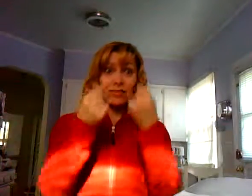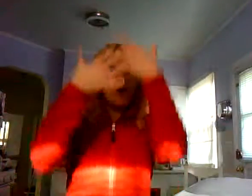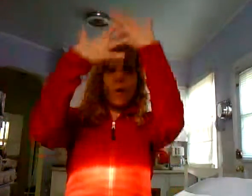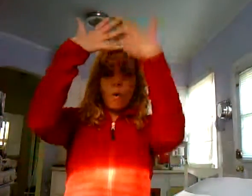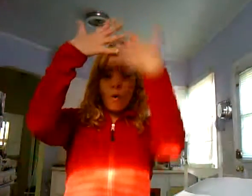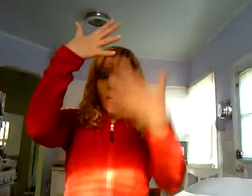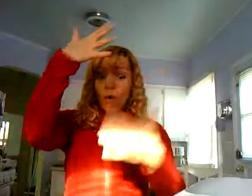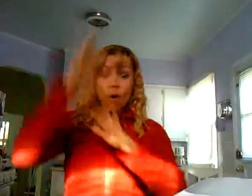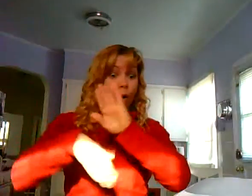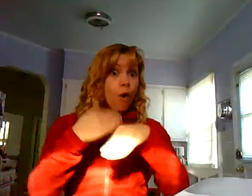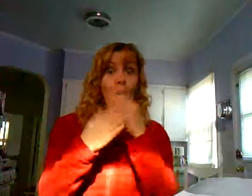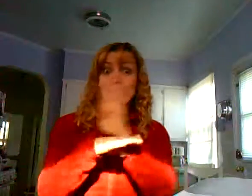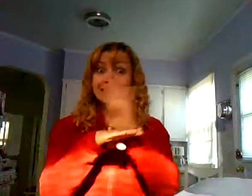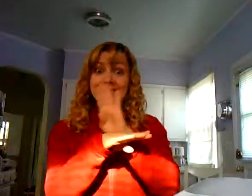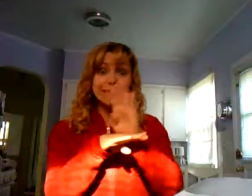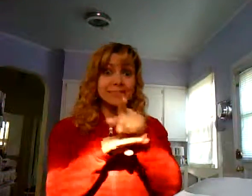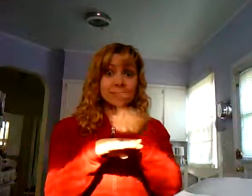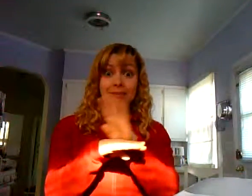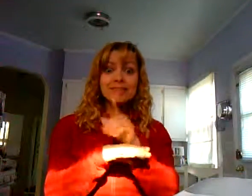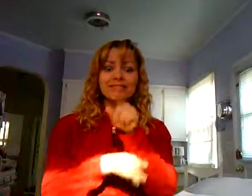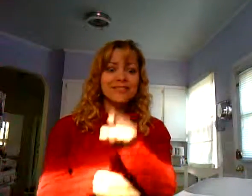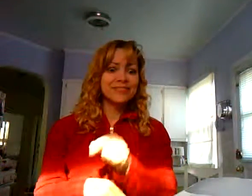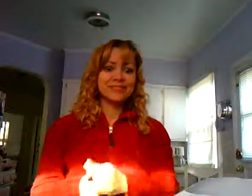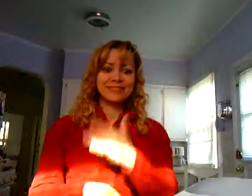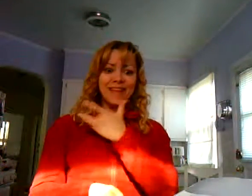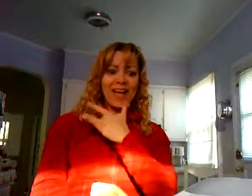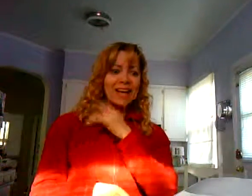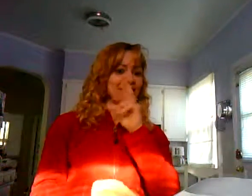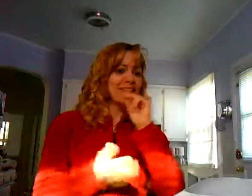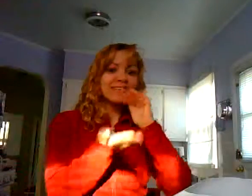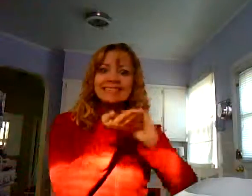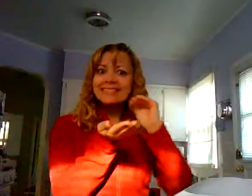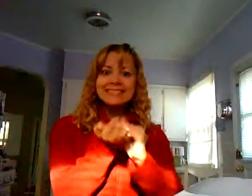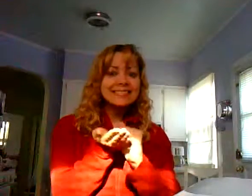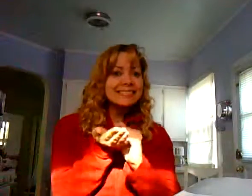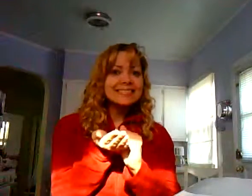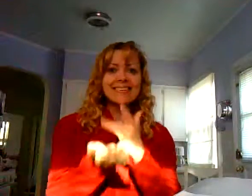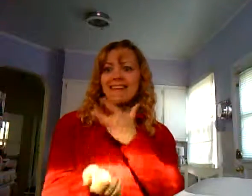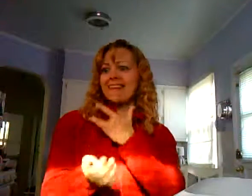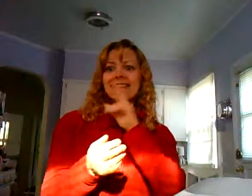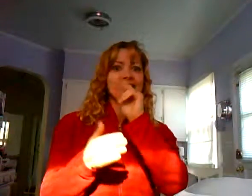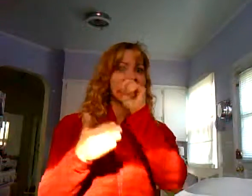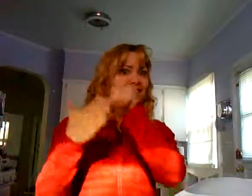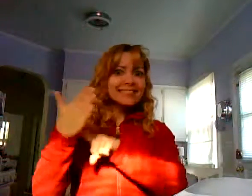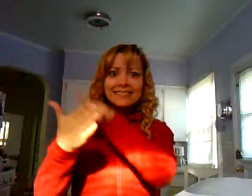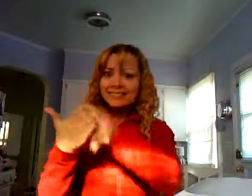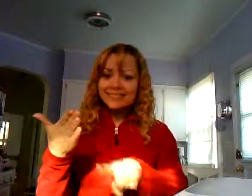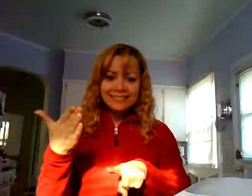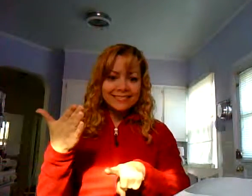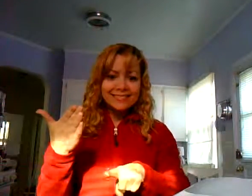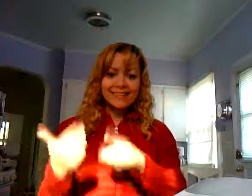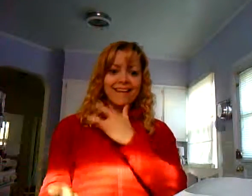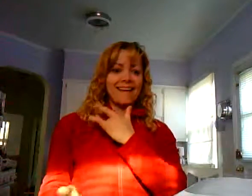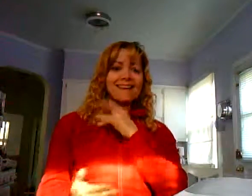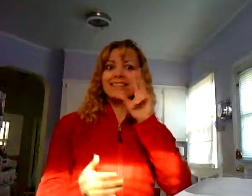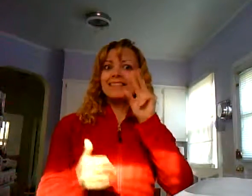When you do all these things and when you're busy thinking about how to encourage. You're not giving your heart a reason to be critical or to